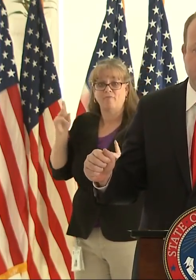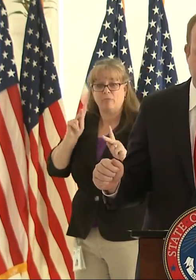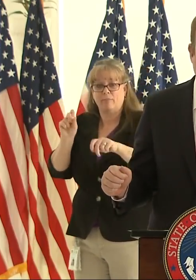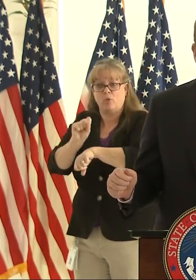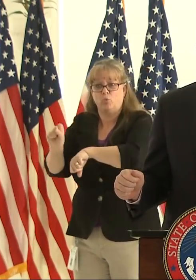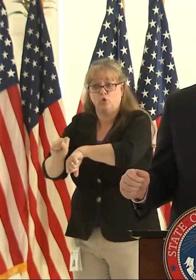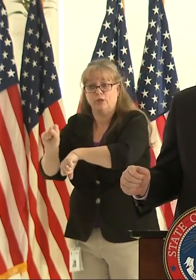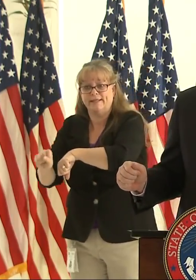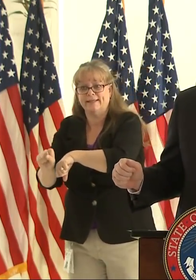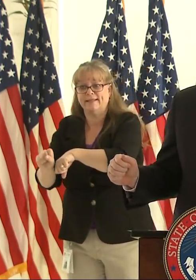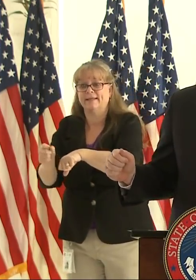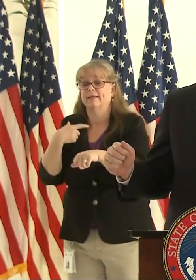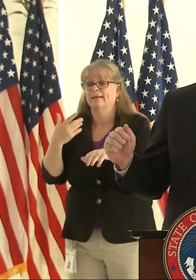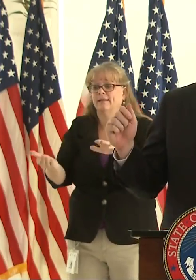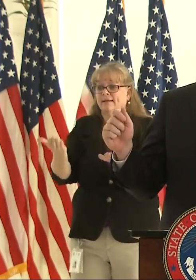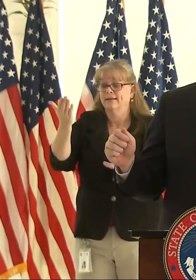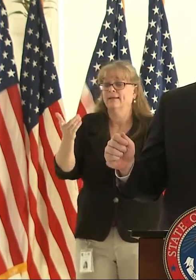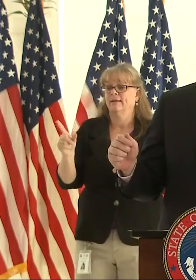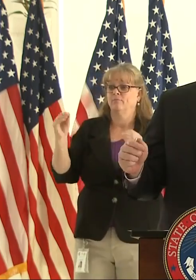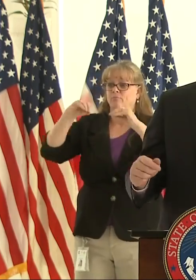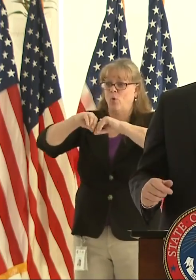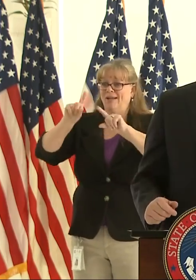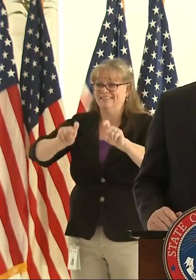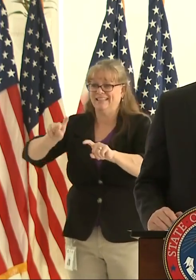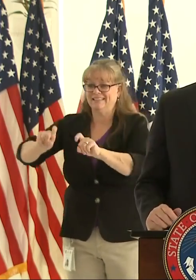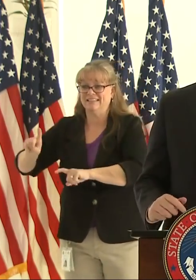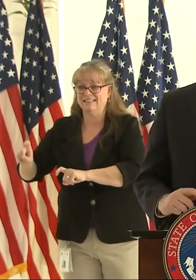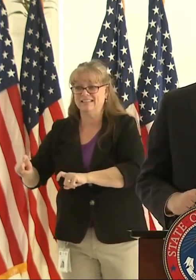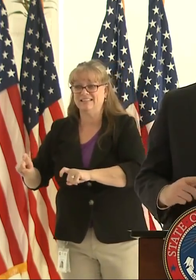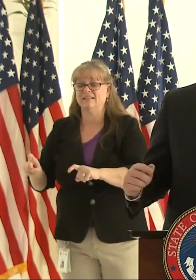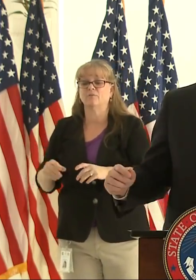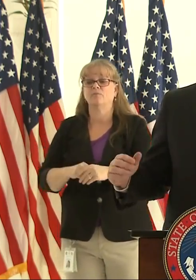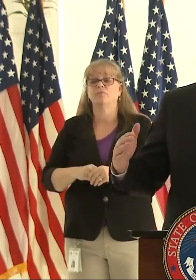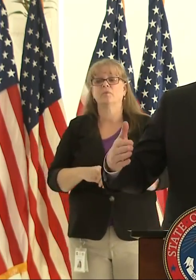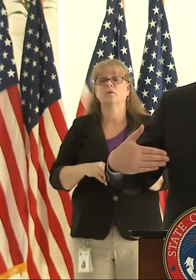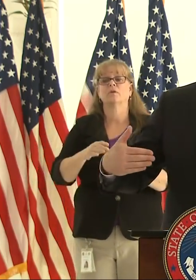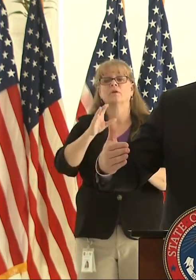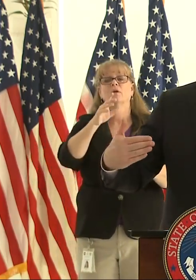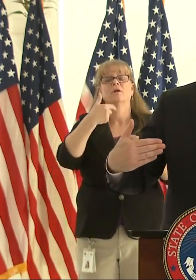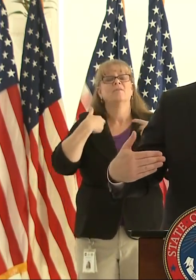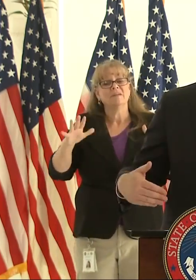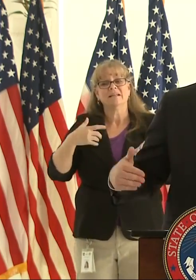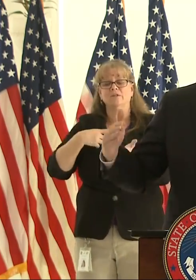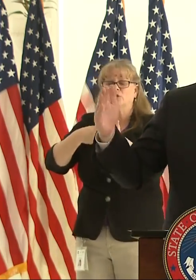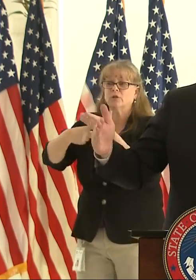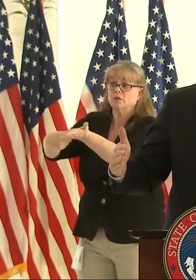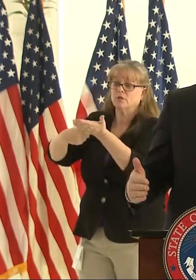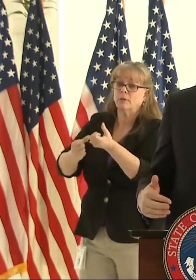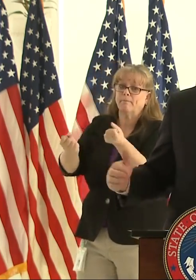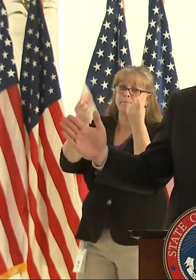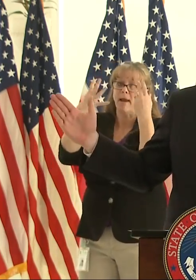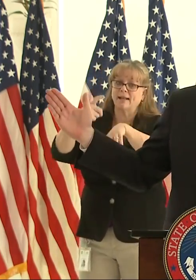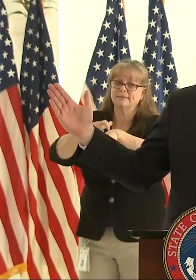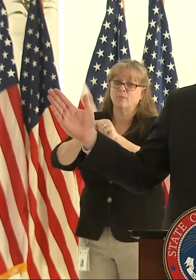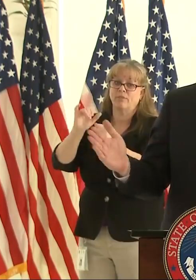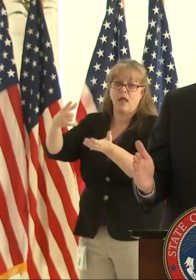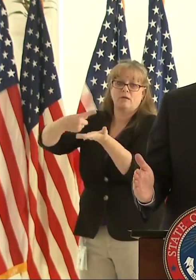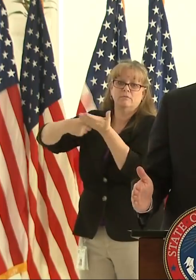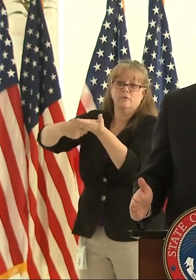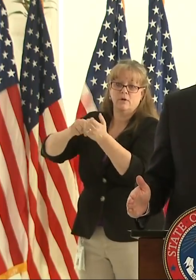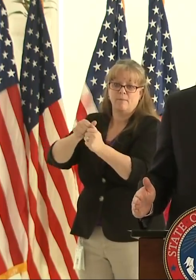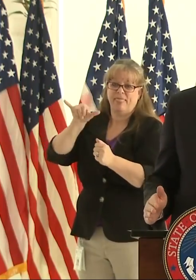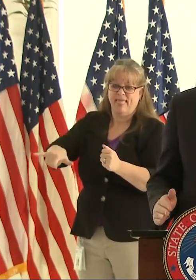president, with the administration, are about testing because masks, we were buying high-quality PPE for our healthcare workers. We welcome